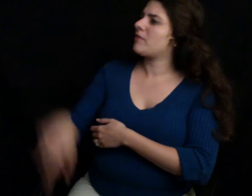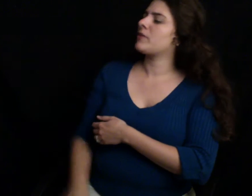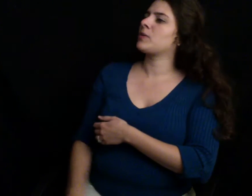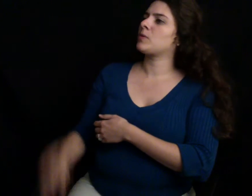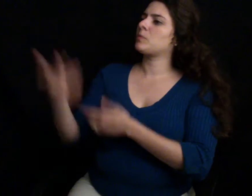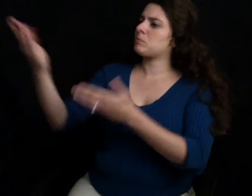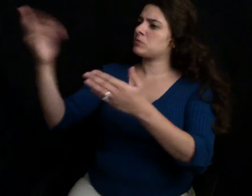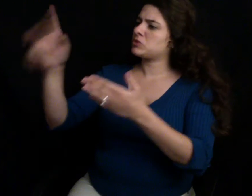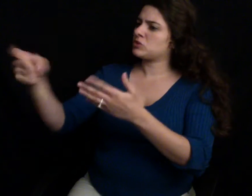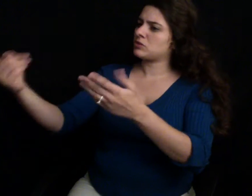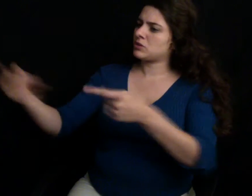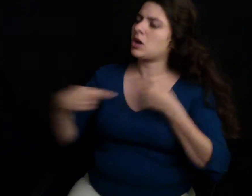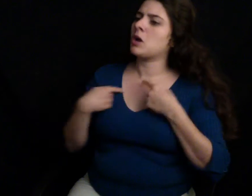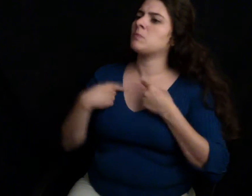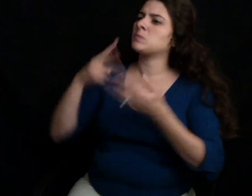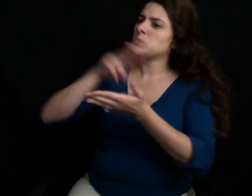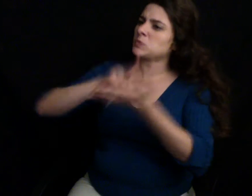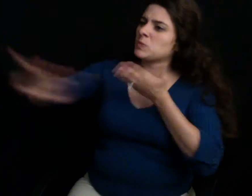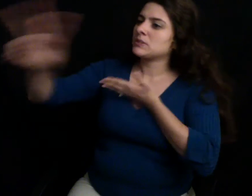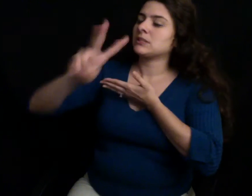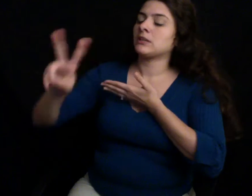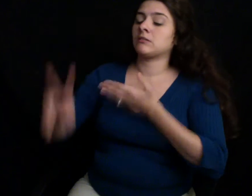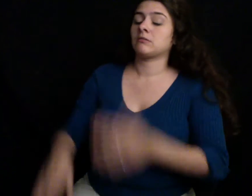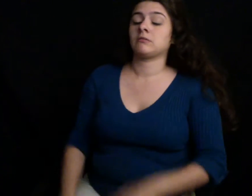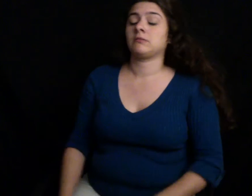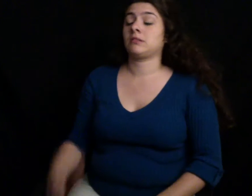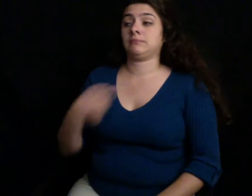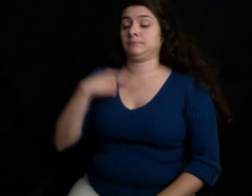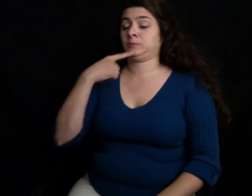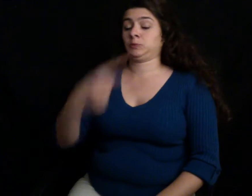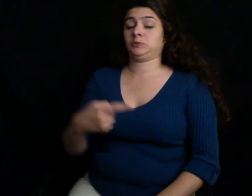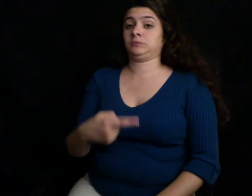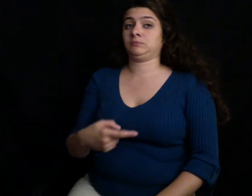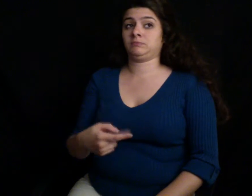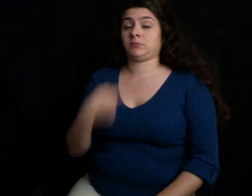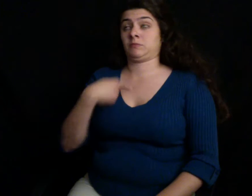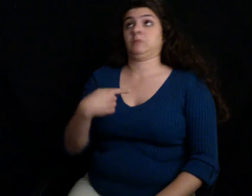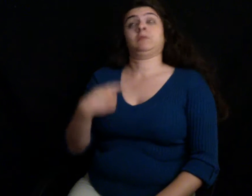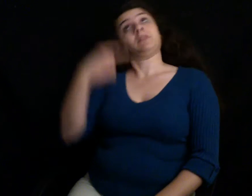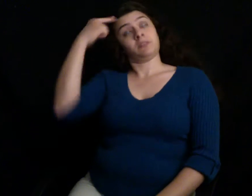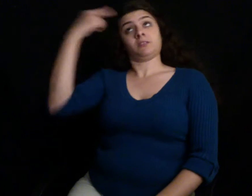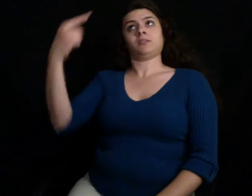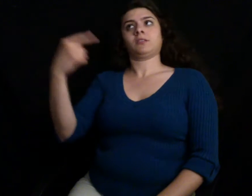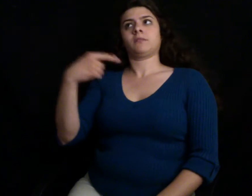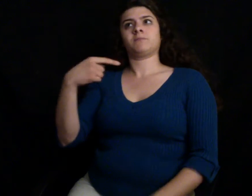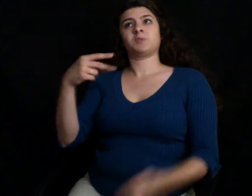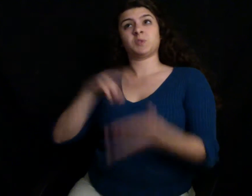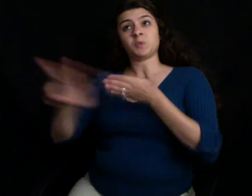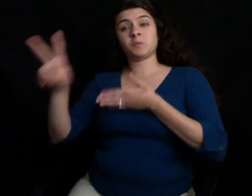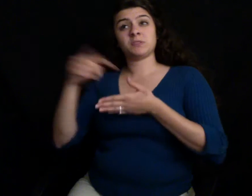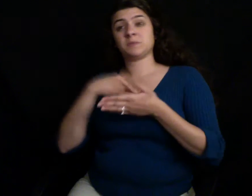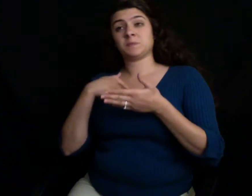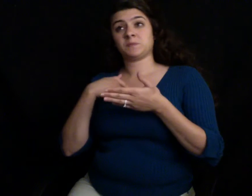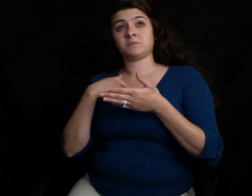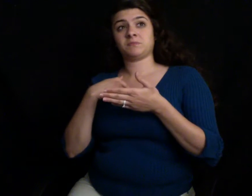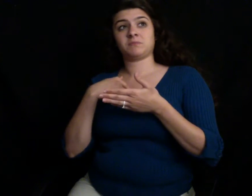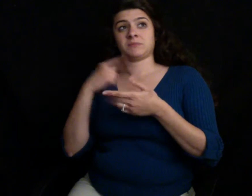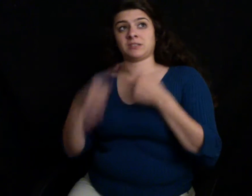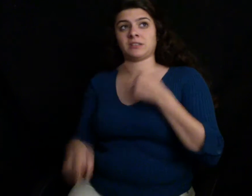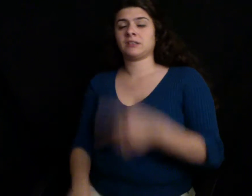up for 2 weeks. 2 weeks? I don't have 2 weeks. In my head, I'm thinking this. So I'm like, oh, that's bullshit. I'll just talk to you later, and I'm just going to go